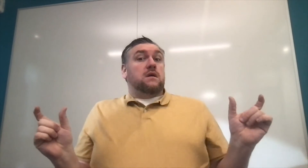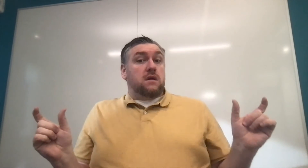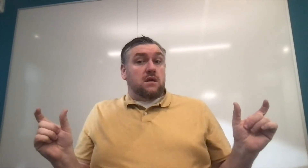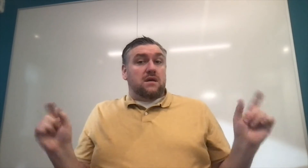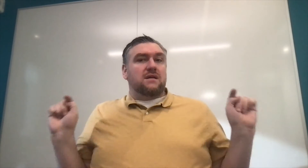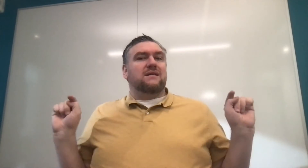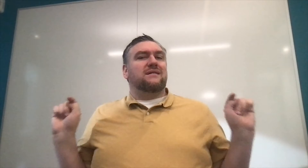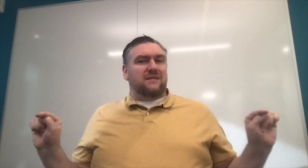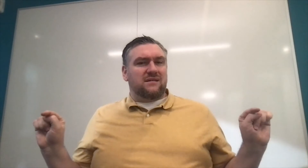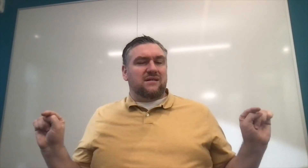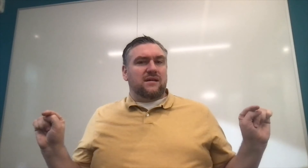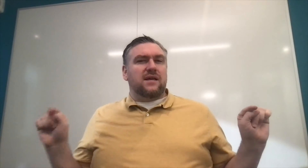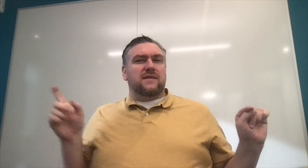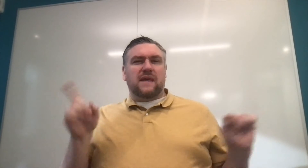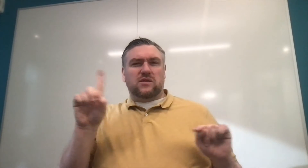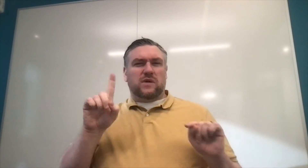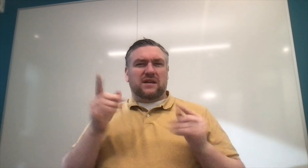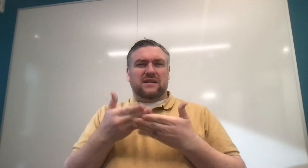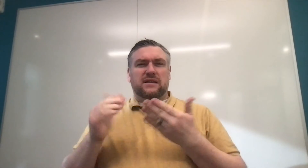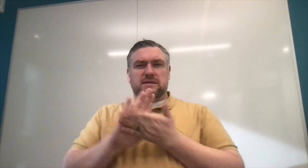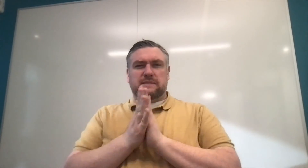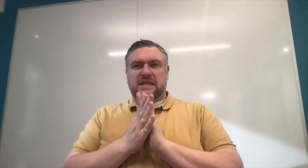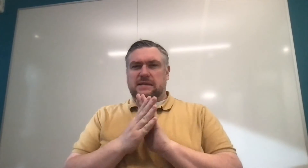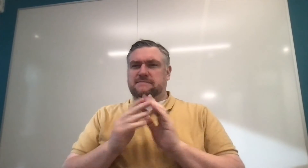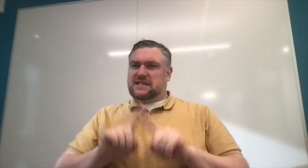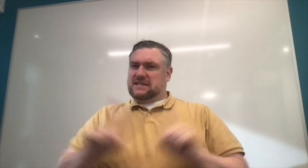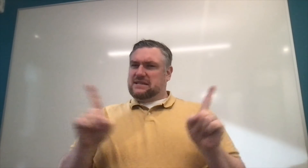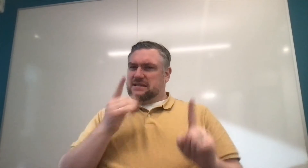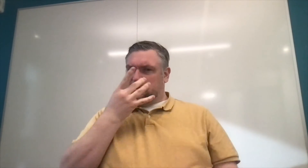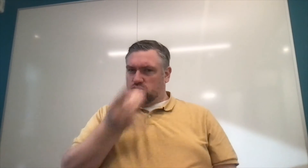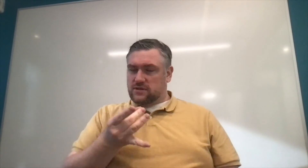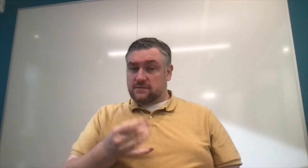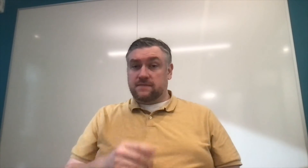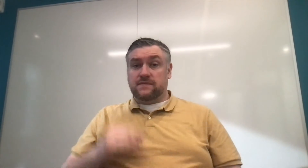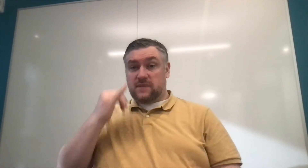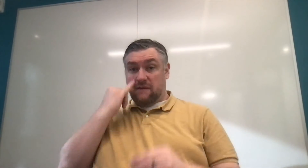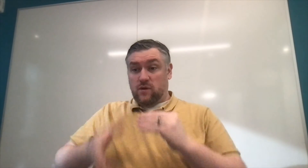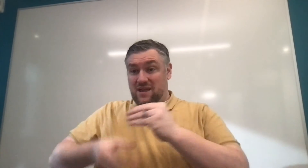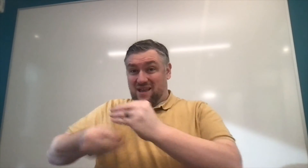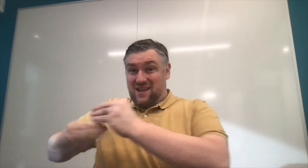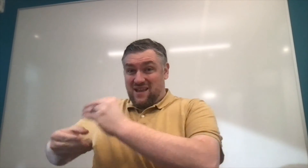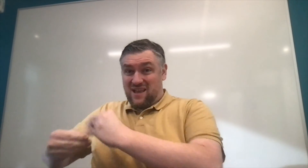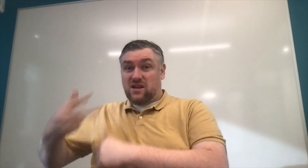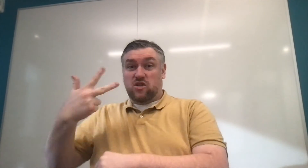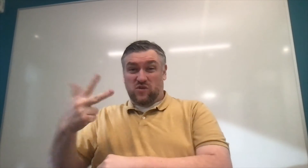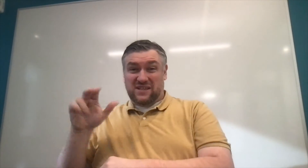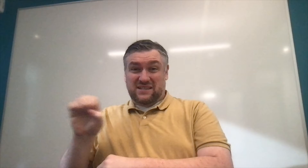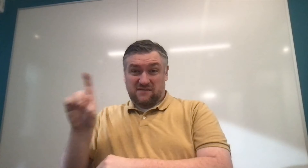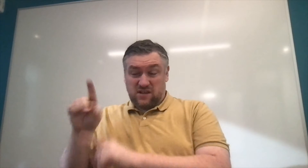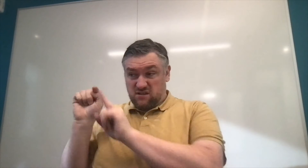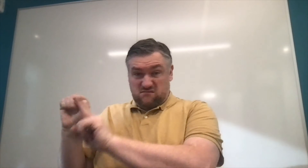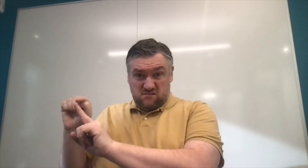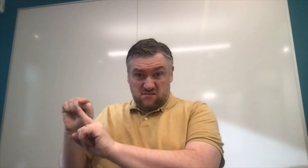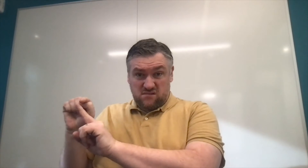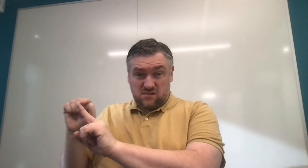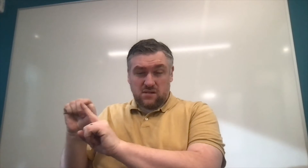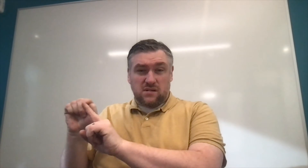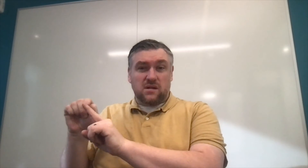out a third time, that's where something different, something interesting is happening. If we add 3